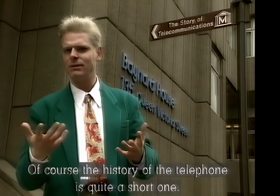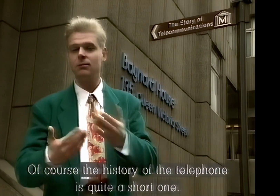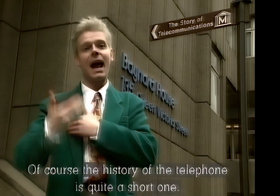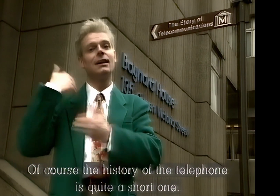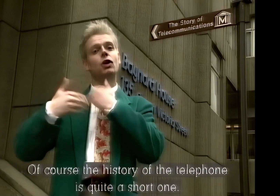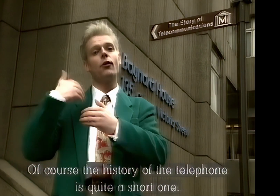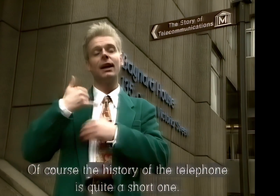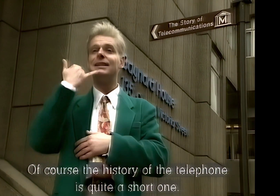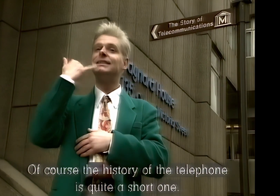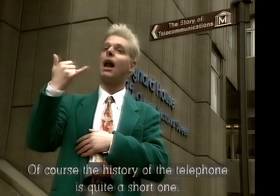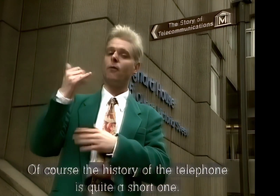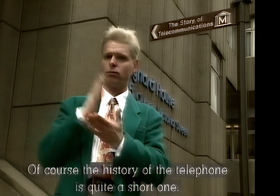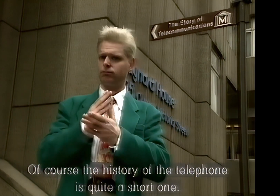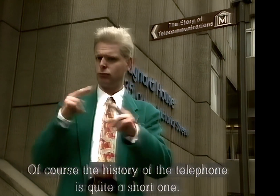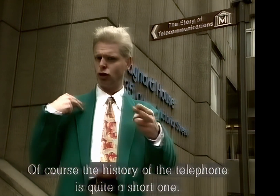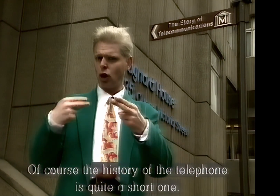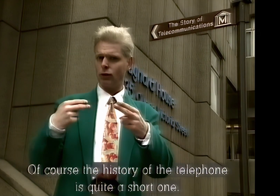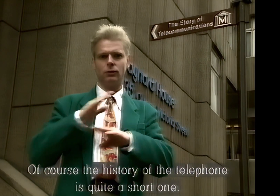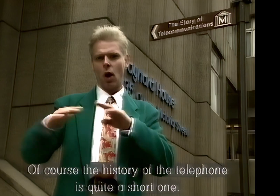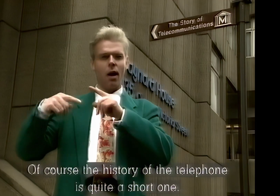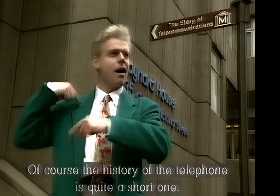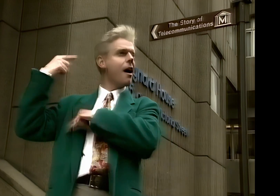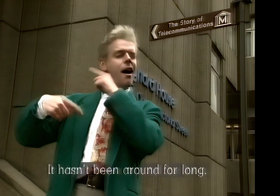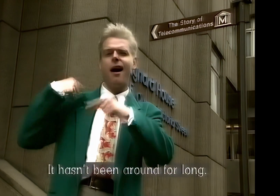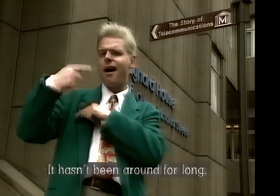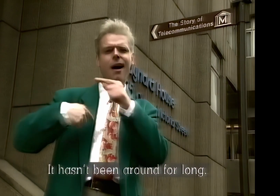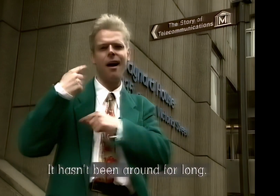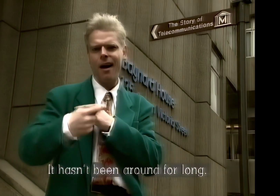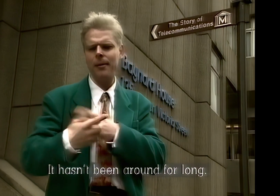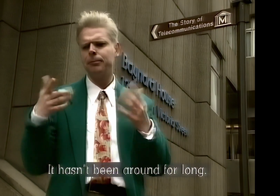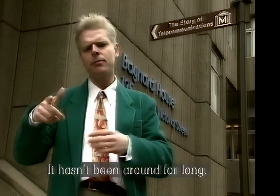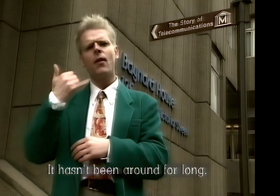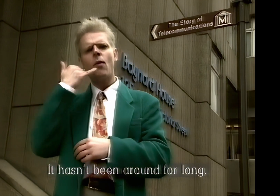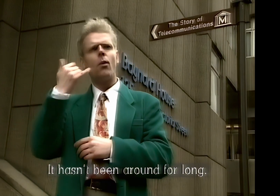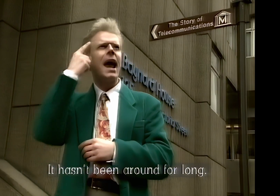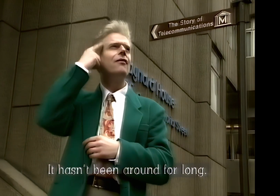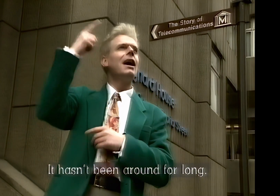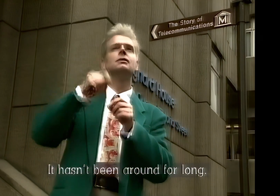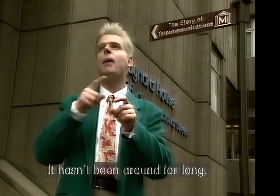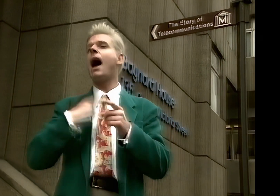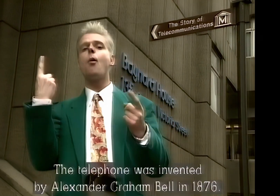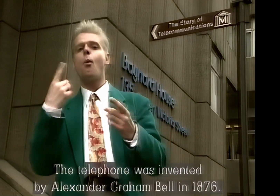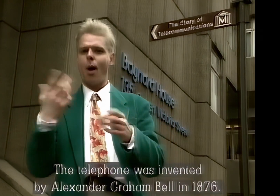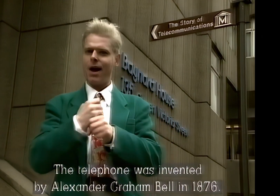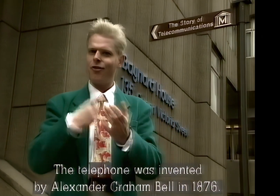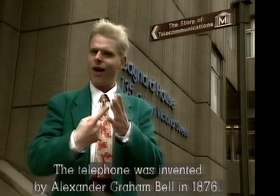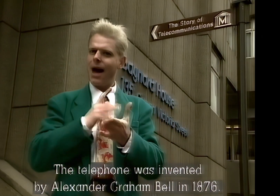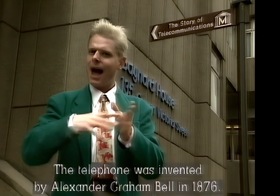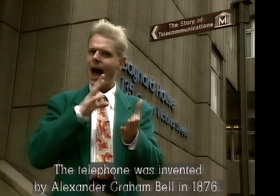Now, of course, the history of the telephone is quite a short one. It hasn't been around for all that long. The telephone was invented